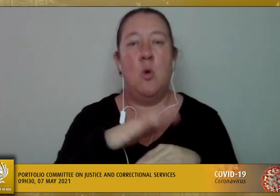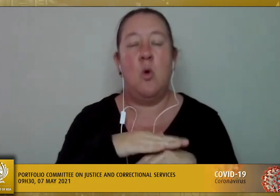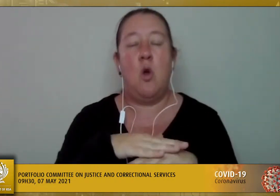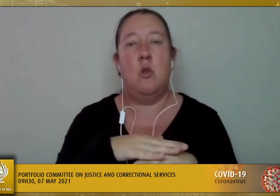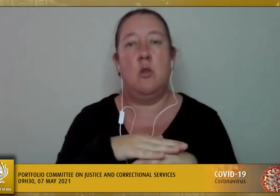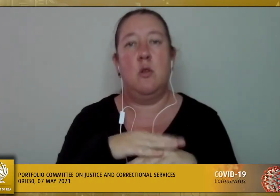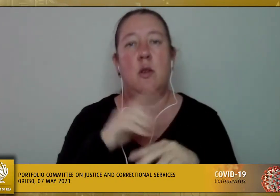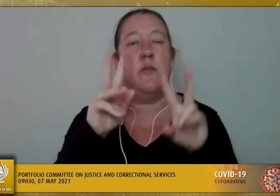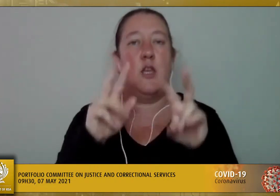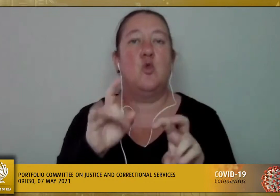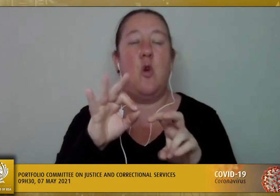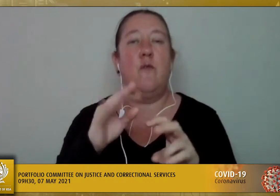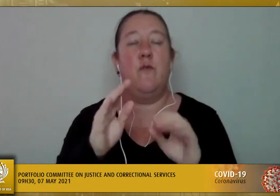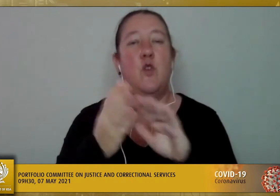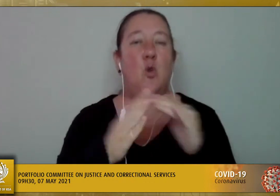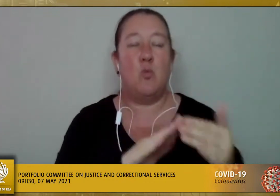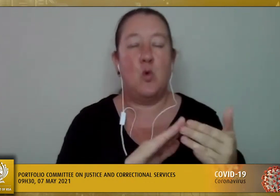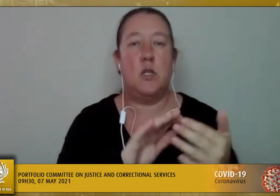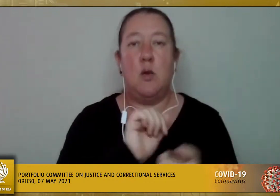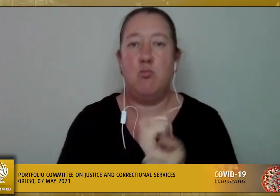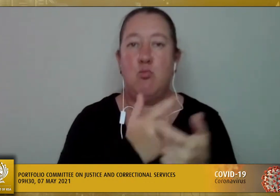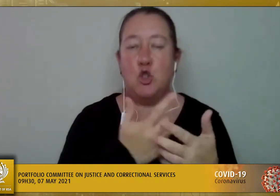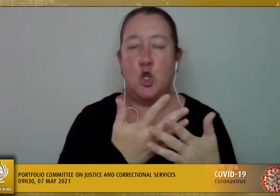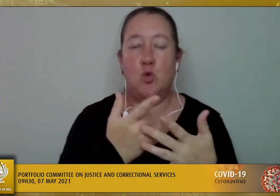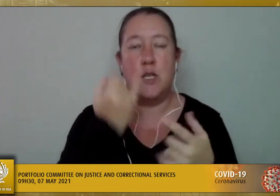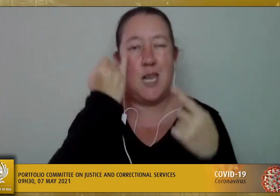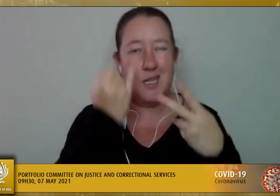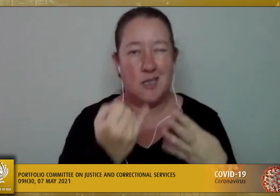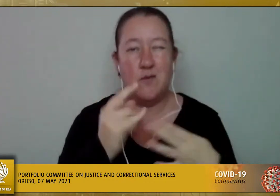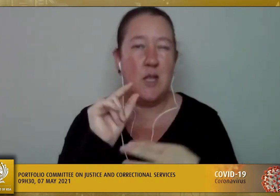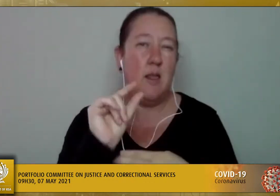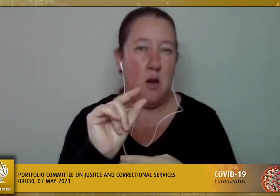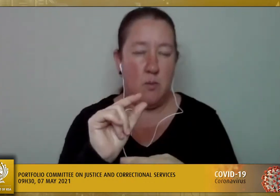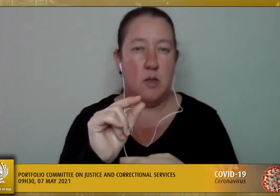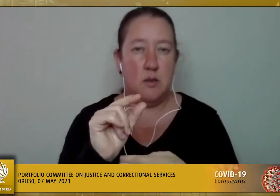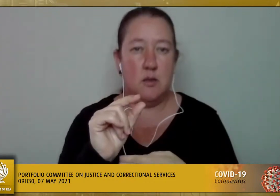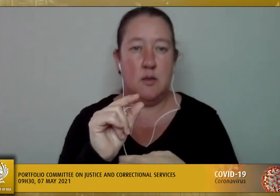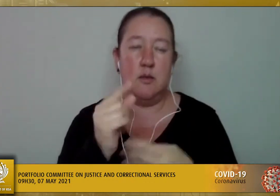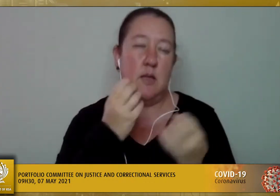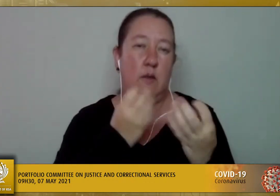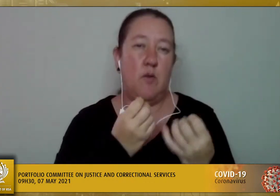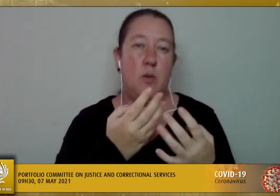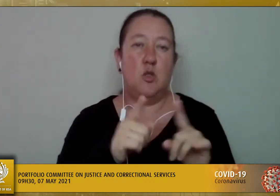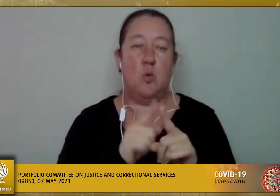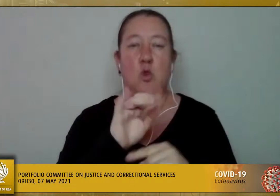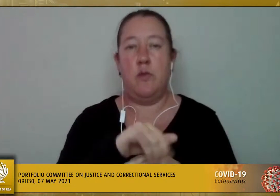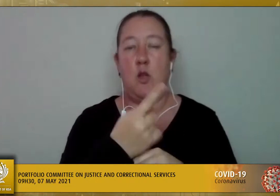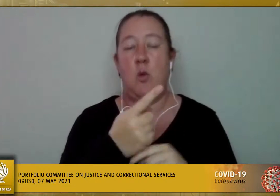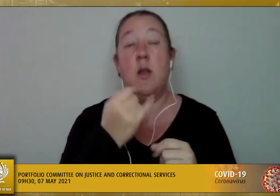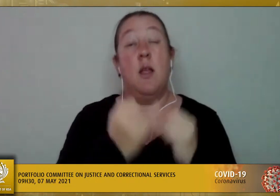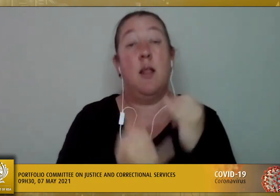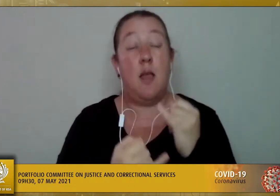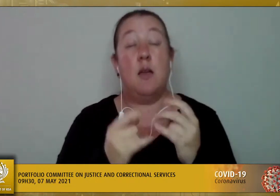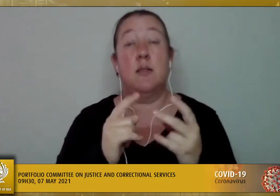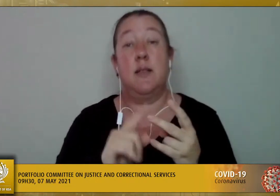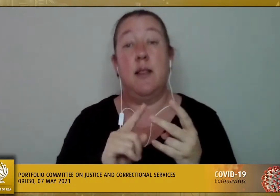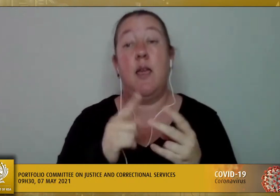community prosecutions initiatives just a little bit uh information also on that one lastly